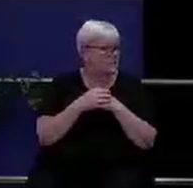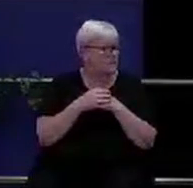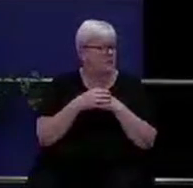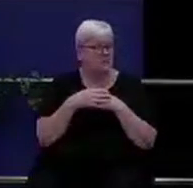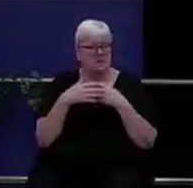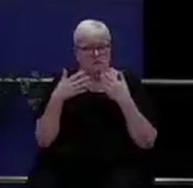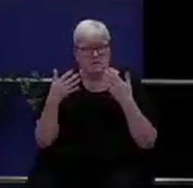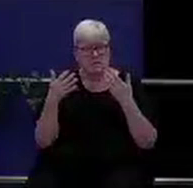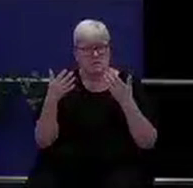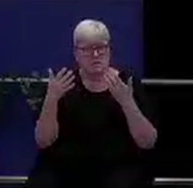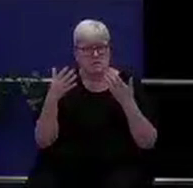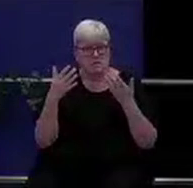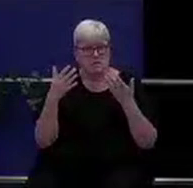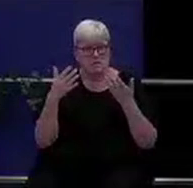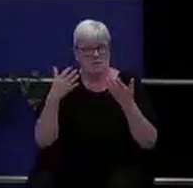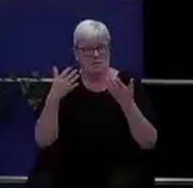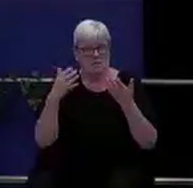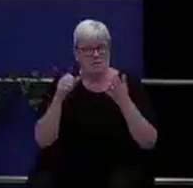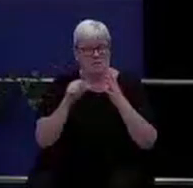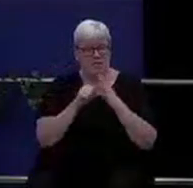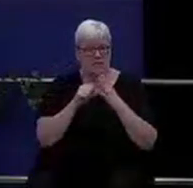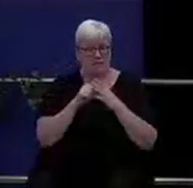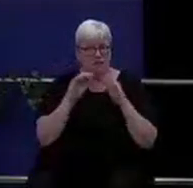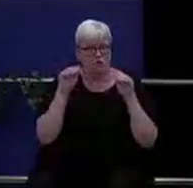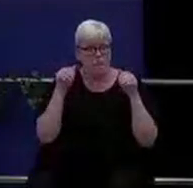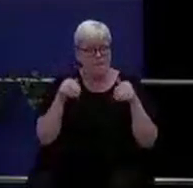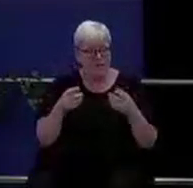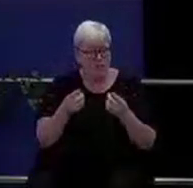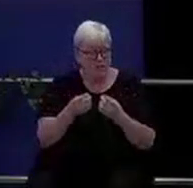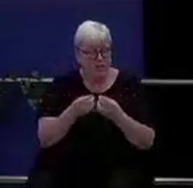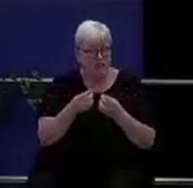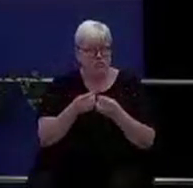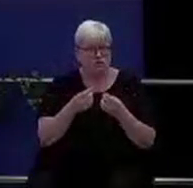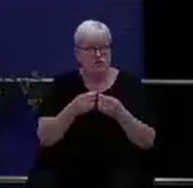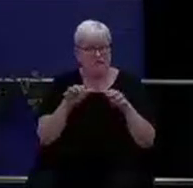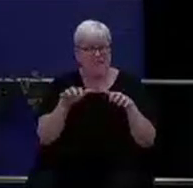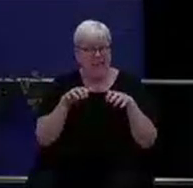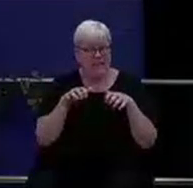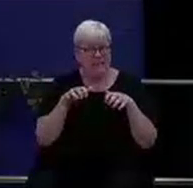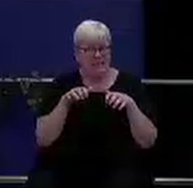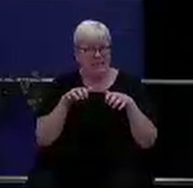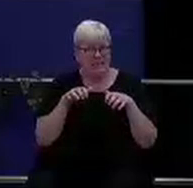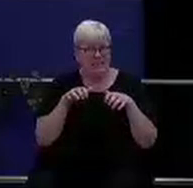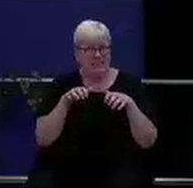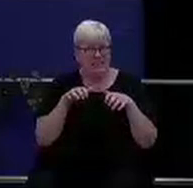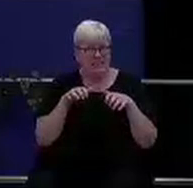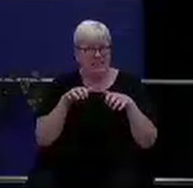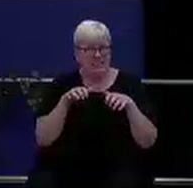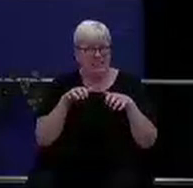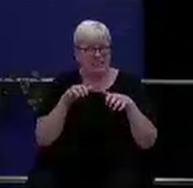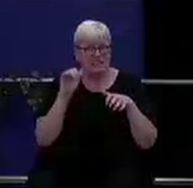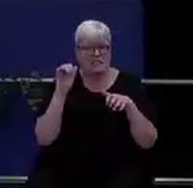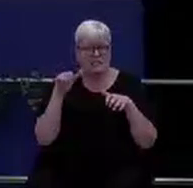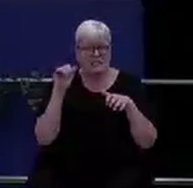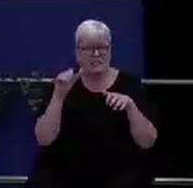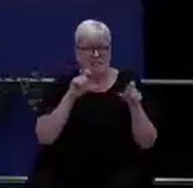It would help, because it's very difficult to bury things and in the ice. And yeah, but they